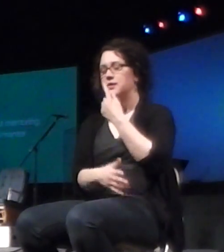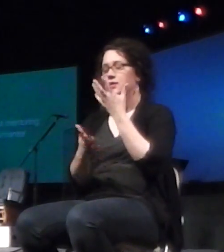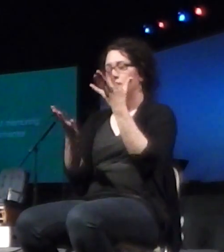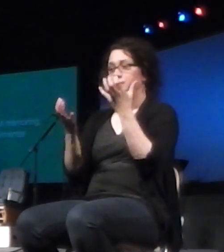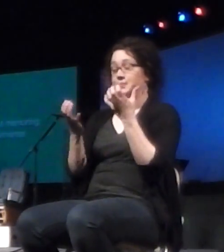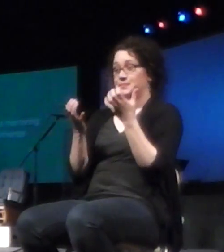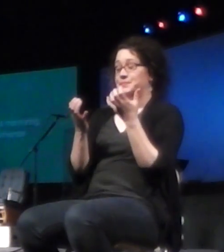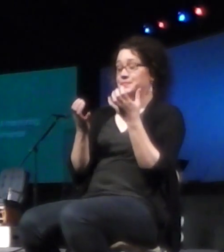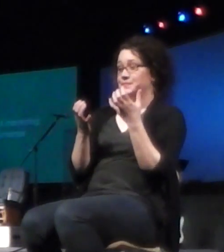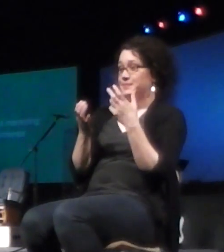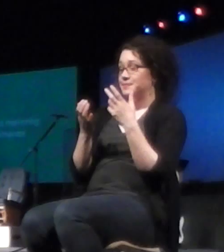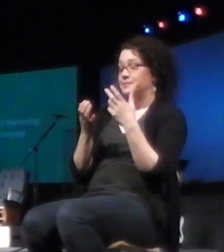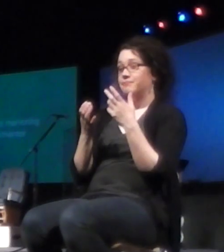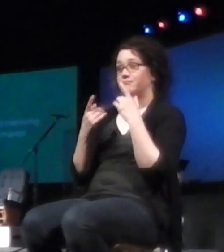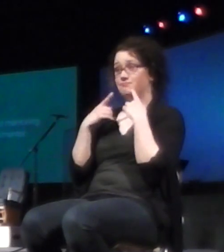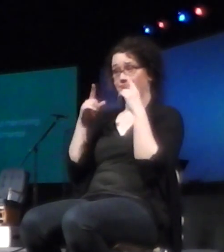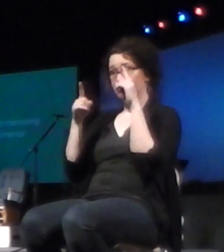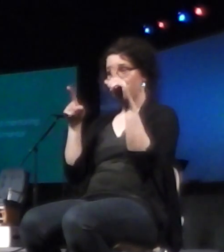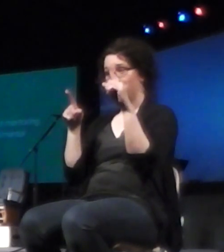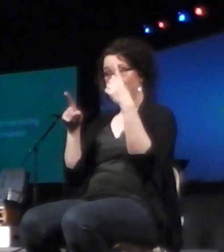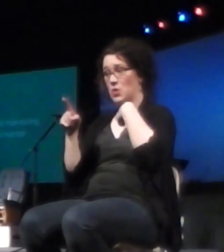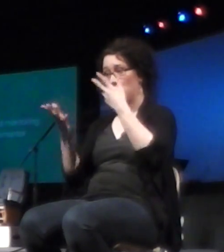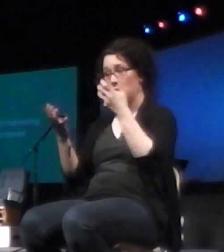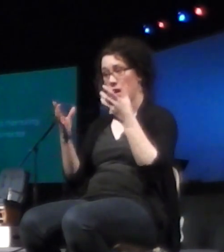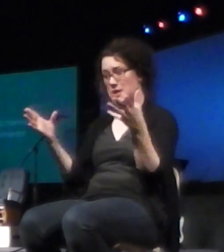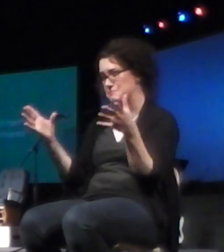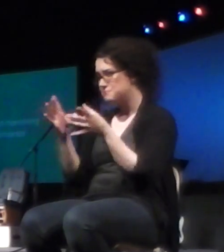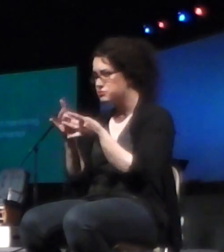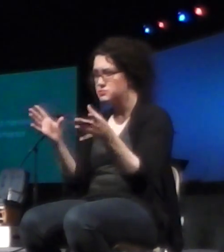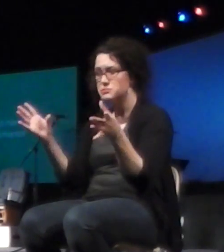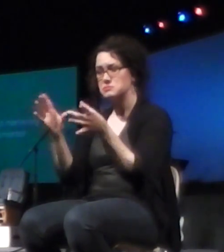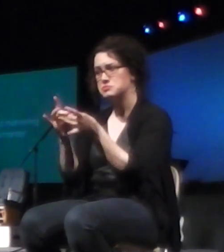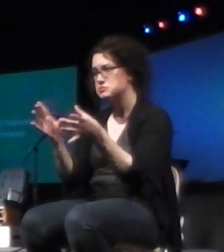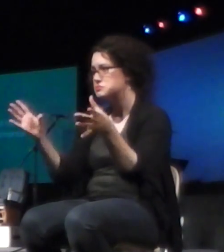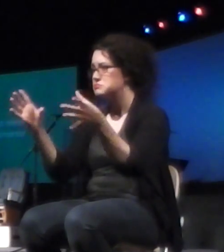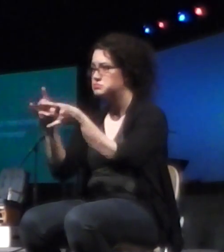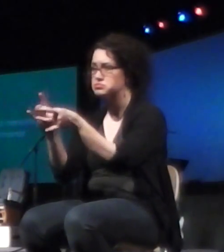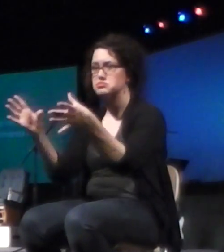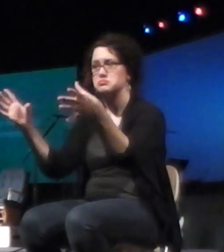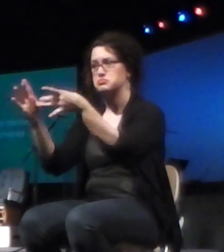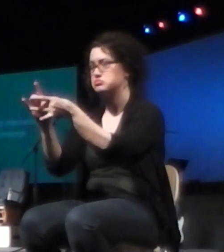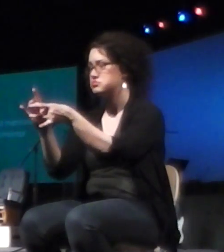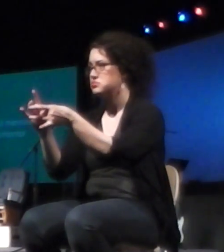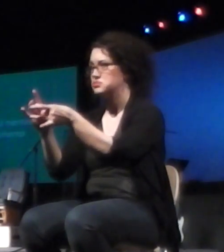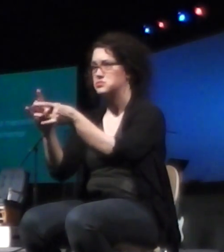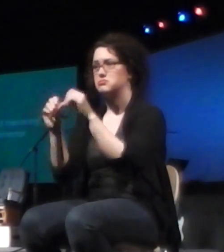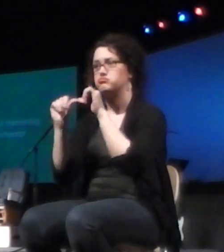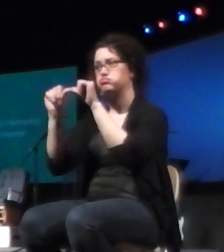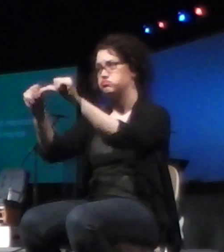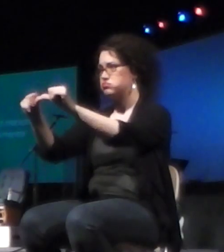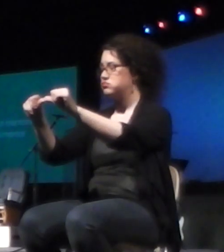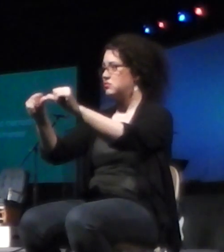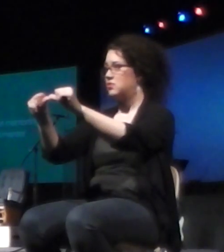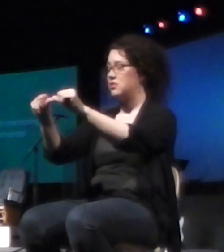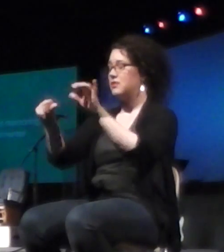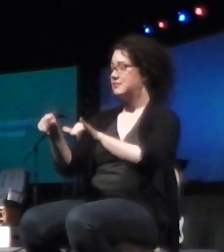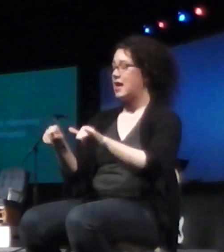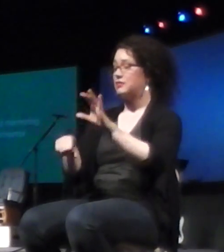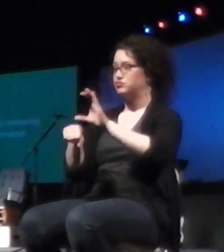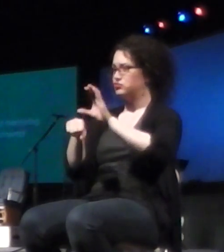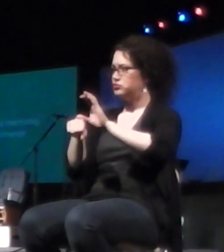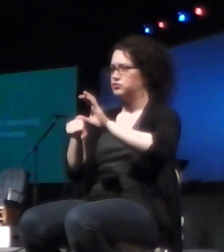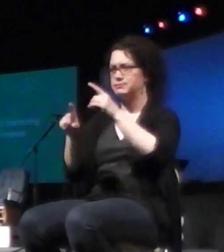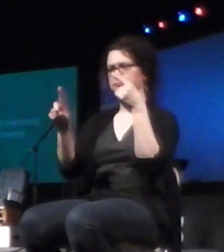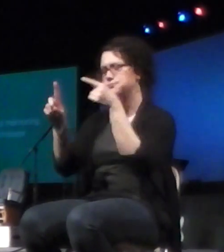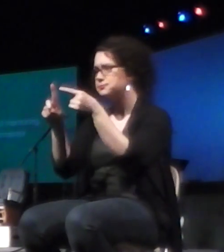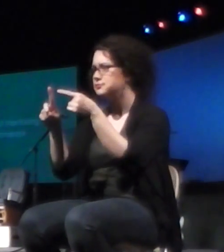want to see this happen because we really believe this is going to impact the church, and it's what I think we're supposed to be doing. It's more a model of what you